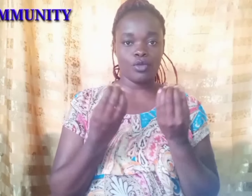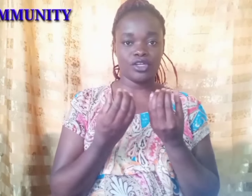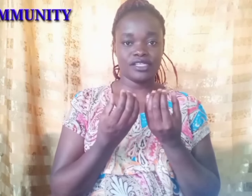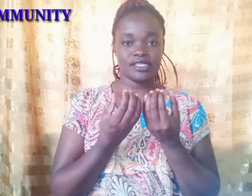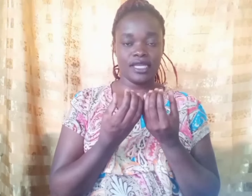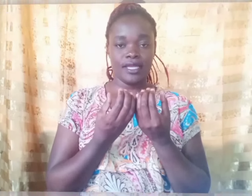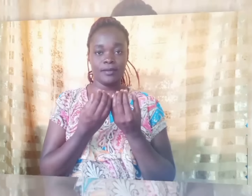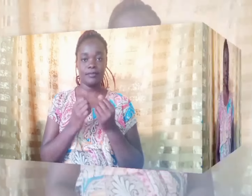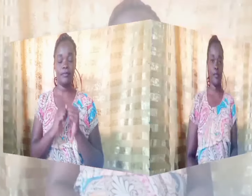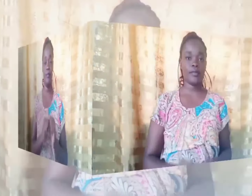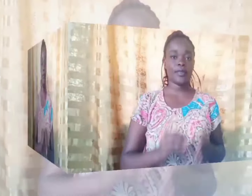community.